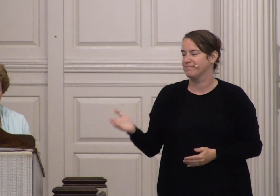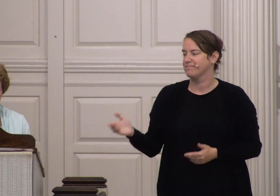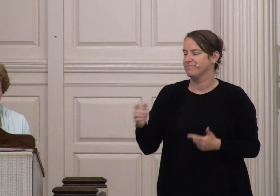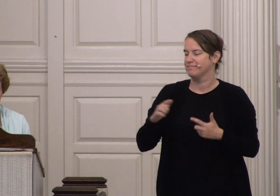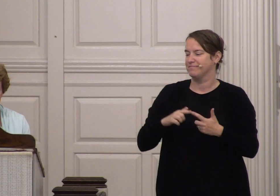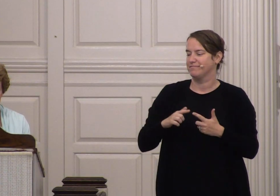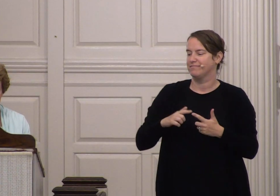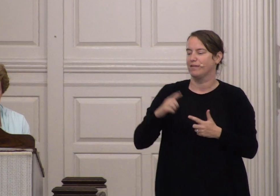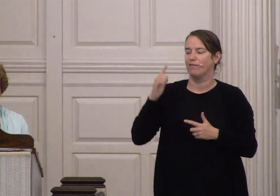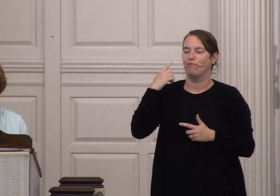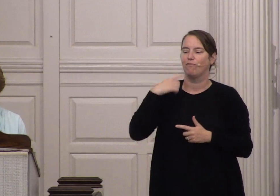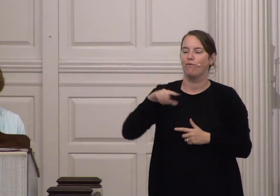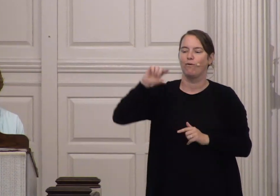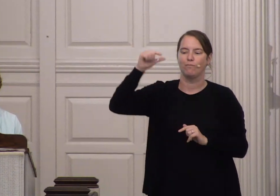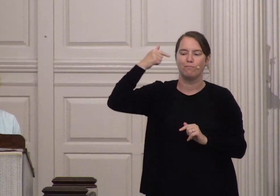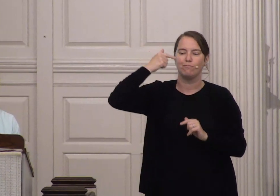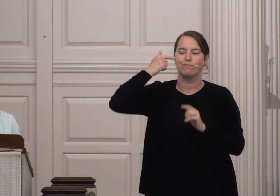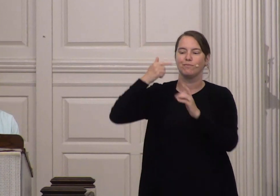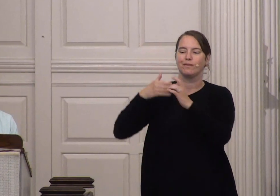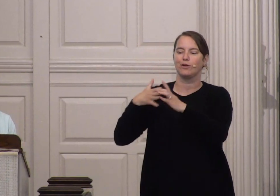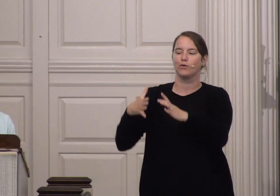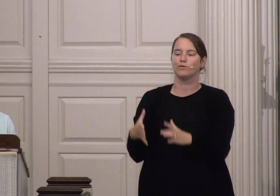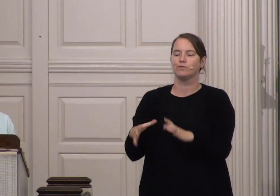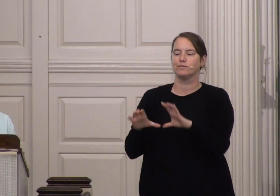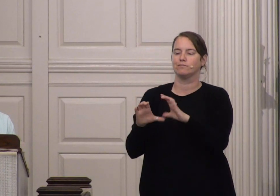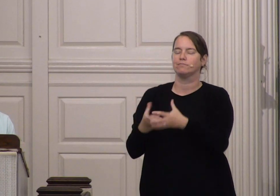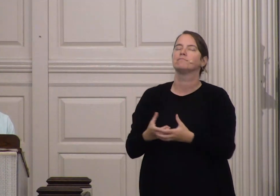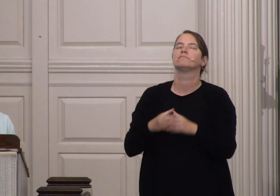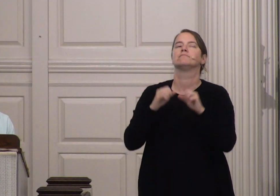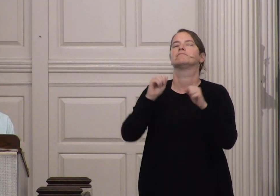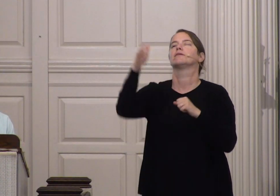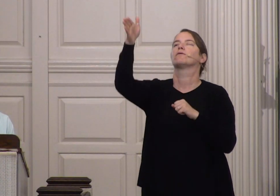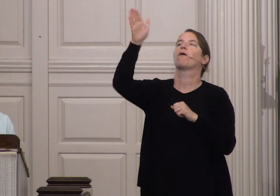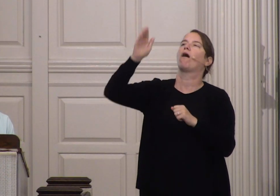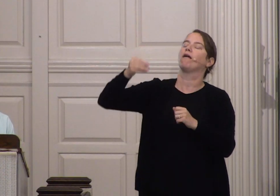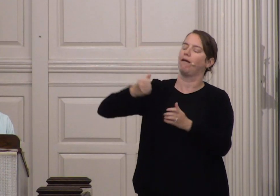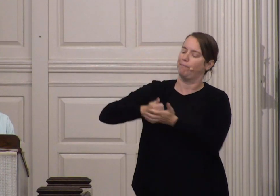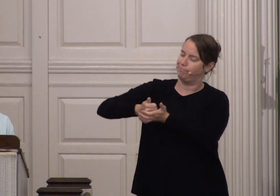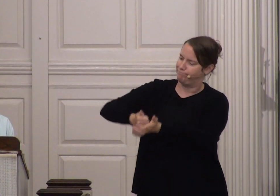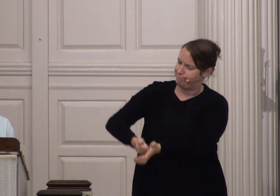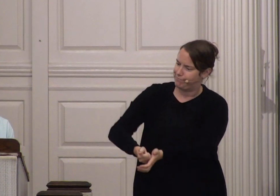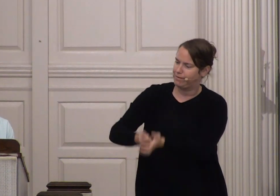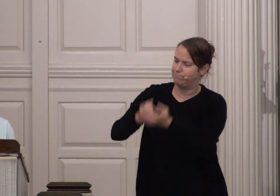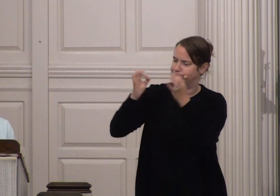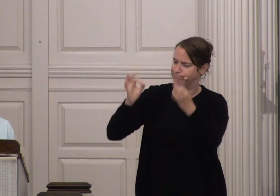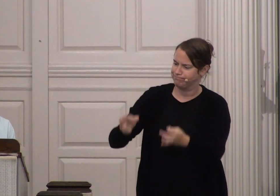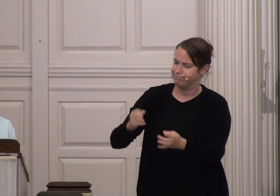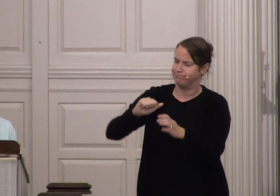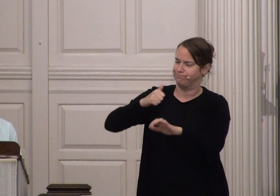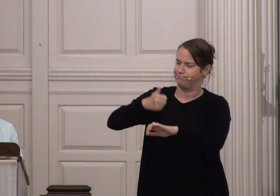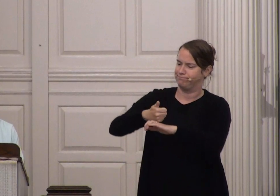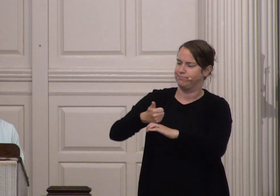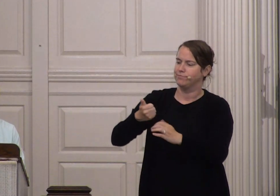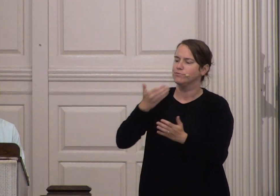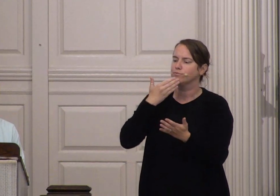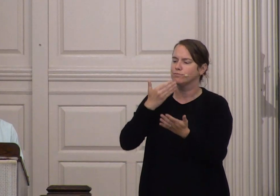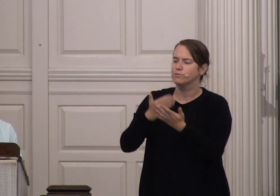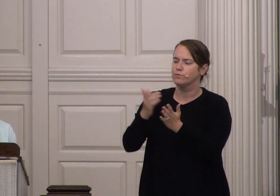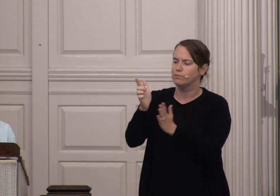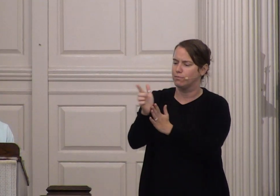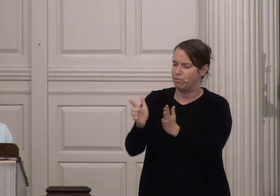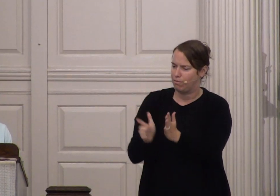For public officials, may God direct them in just and fair decision-making. Let us pray to the